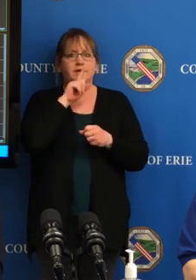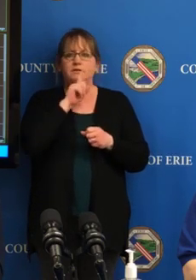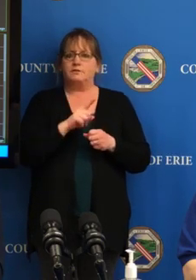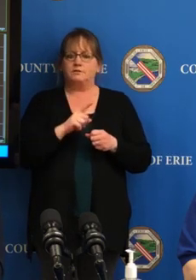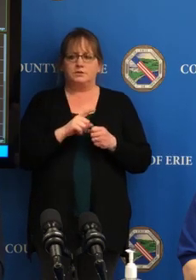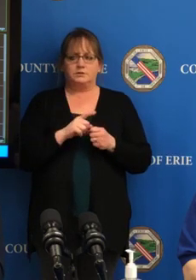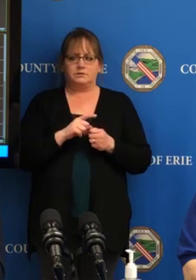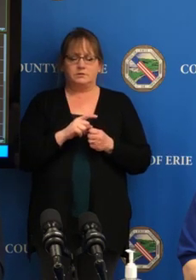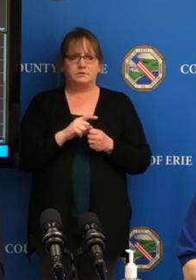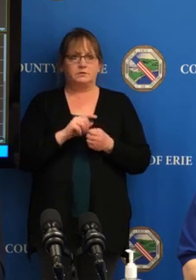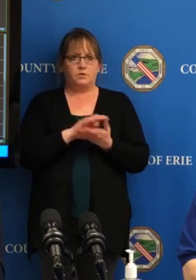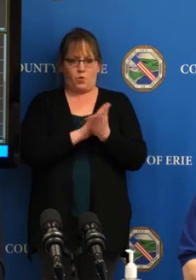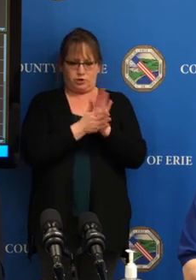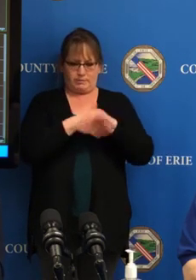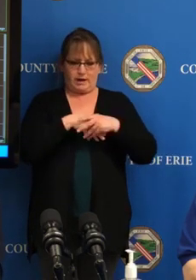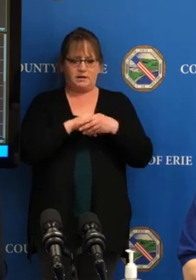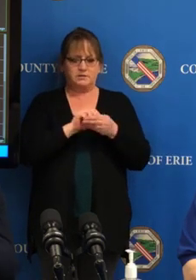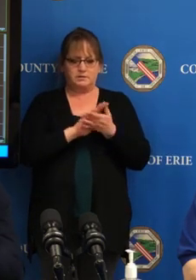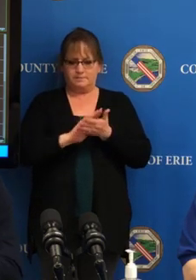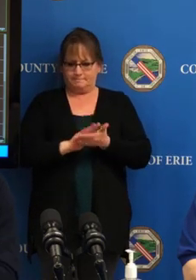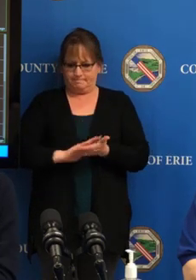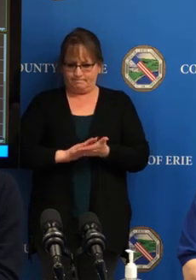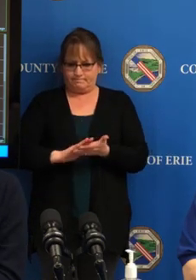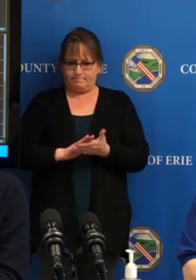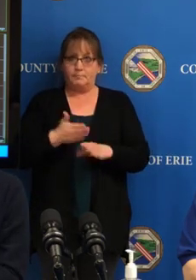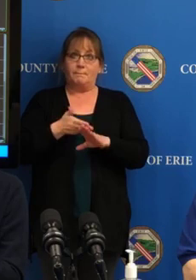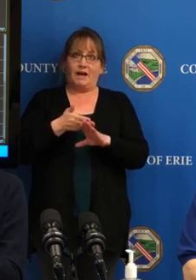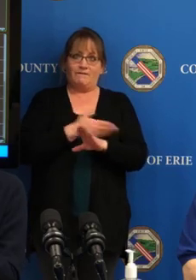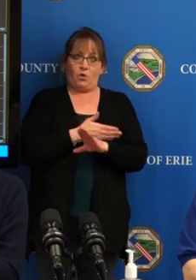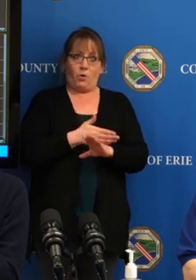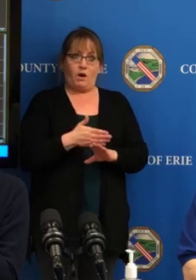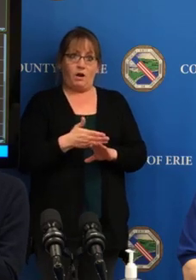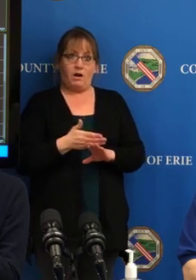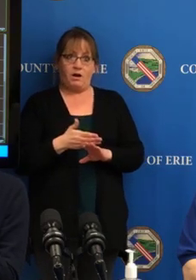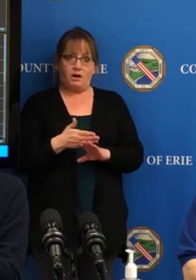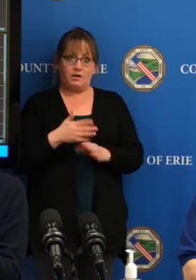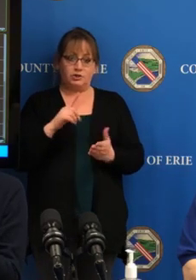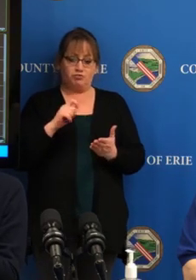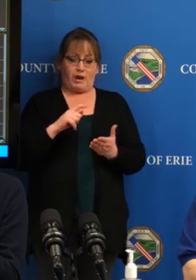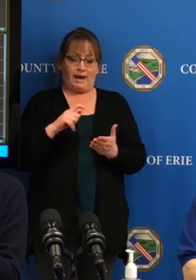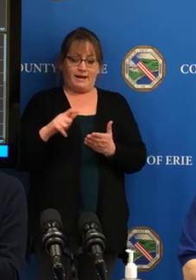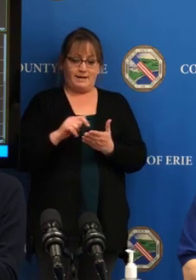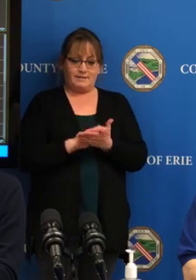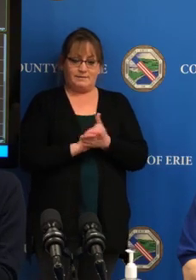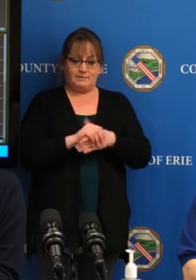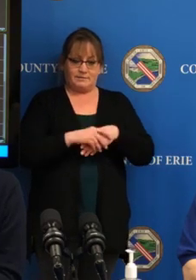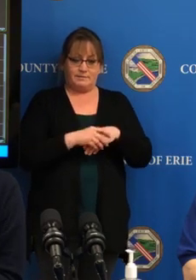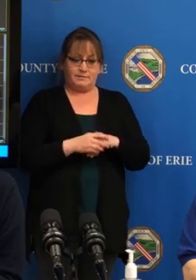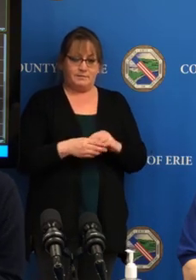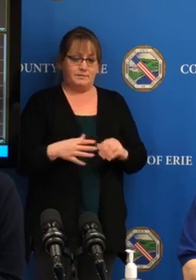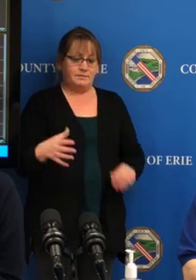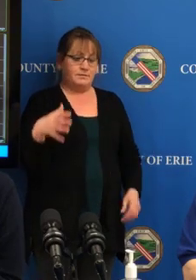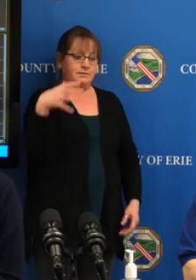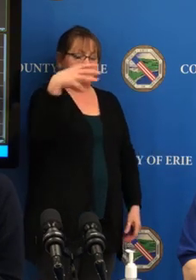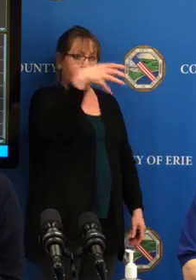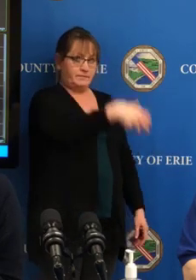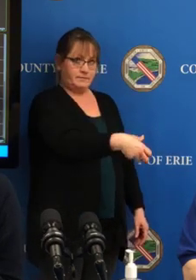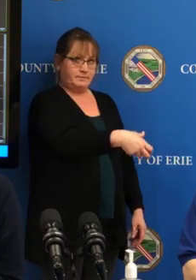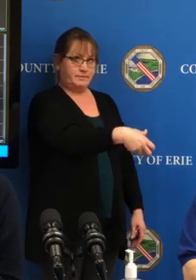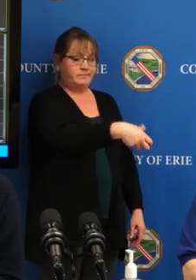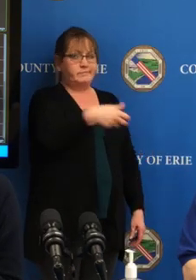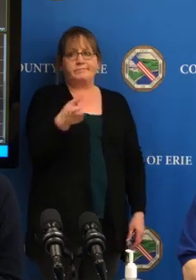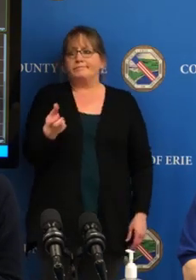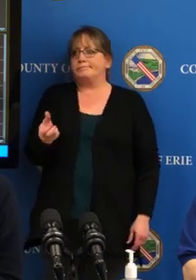I washed my hands before I wiped them. I sanitized them before. Had the sprayed it, sanitized my hand, used the